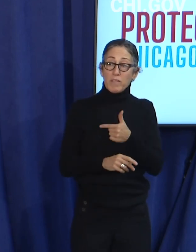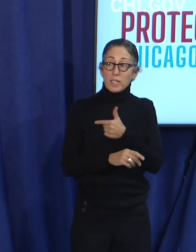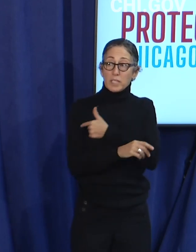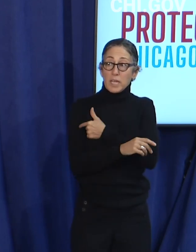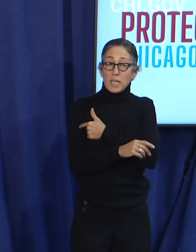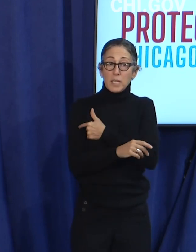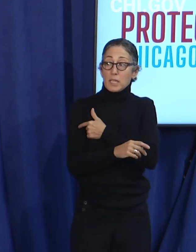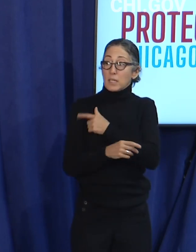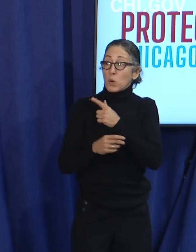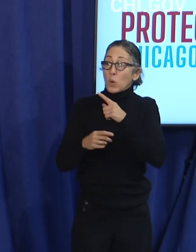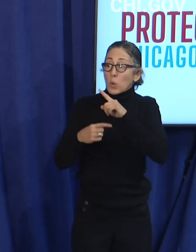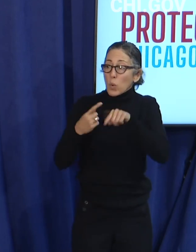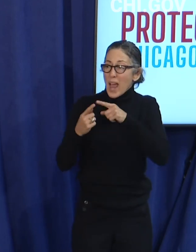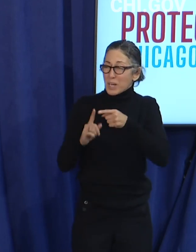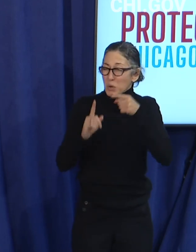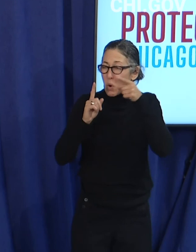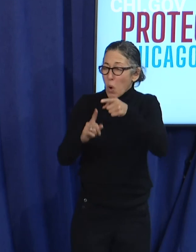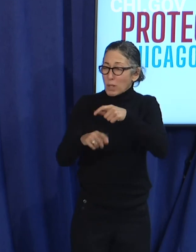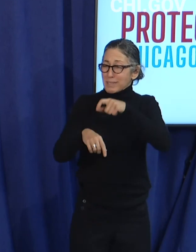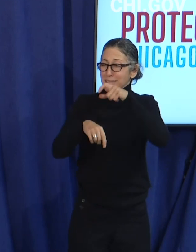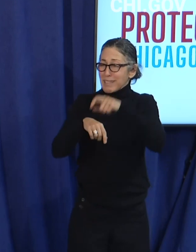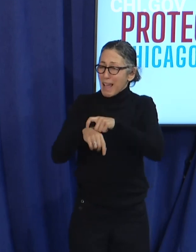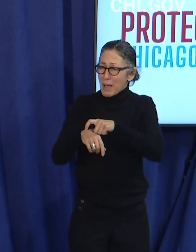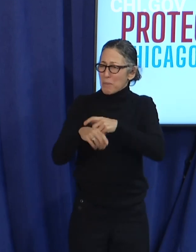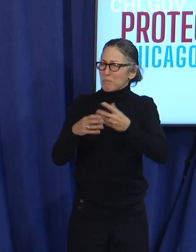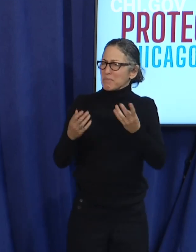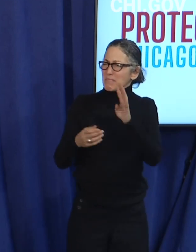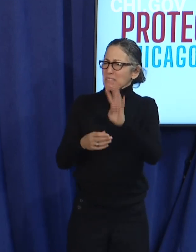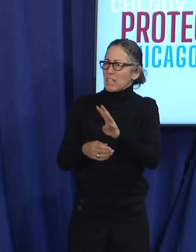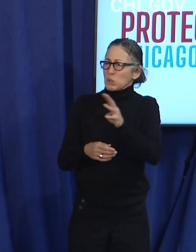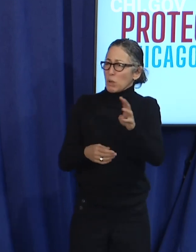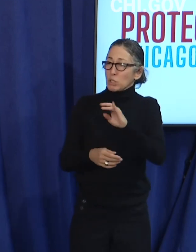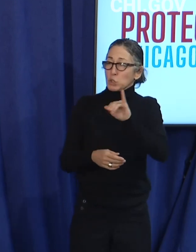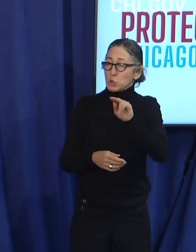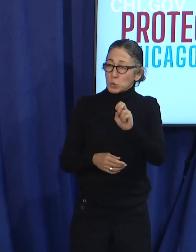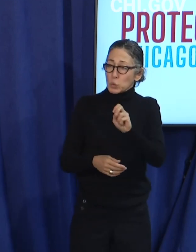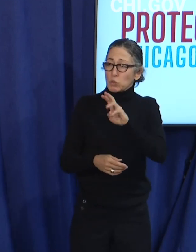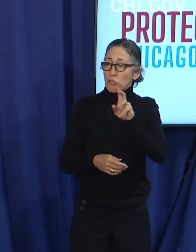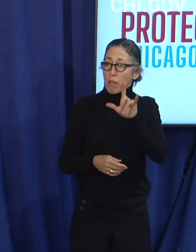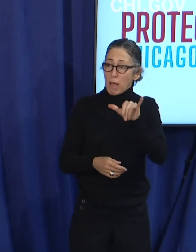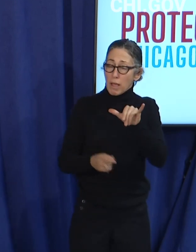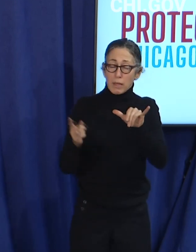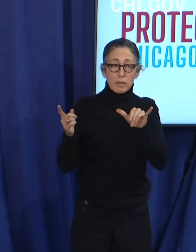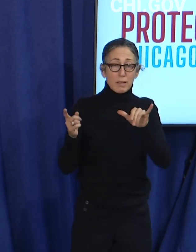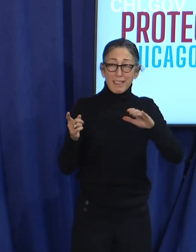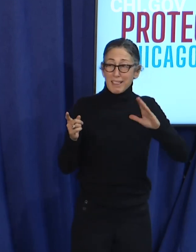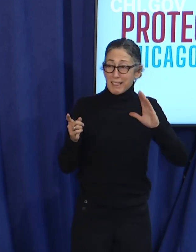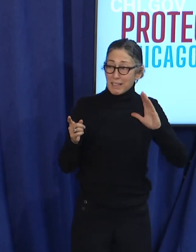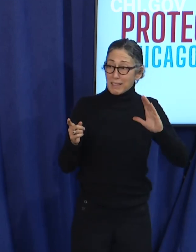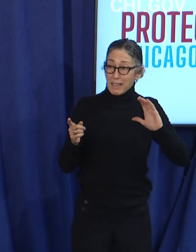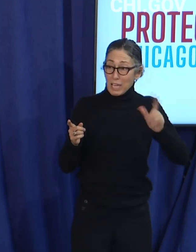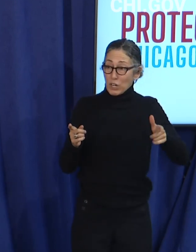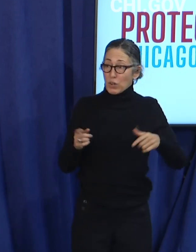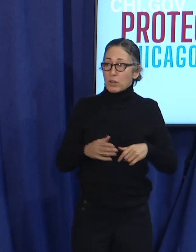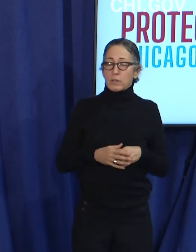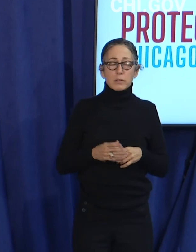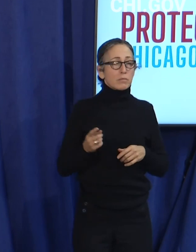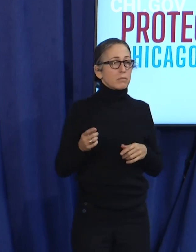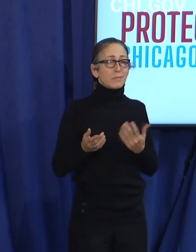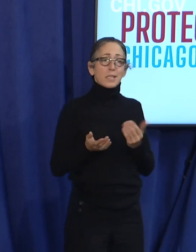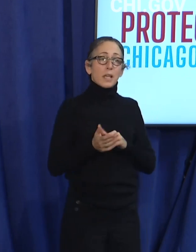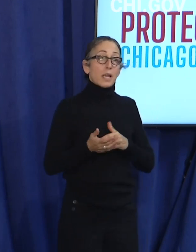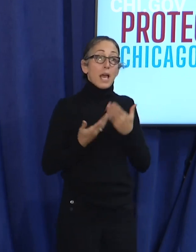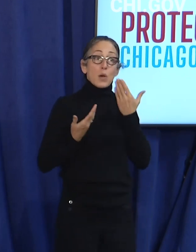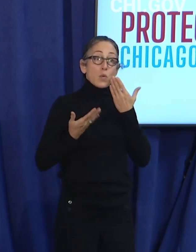as possible. I know, but realistically, what are you thinking? June, July, later? Yeah, I think we don't know